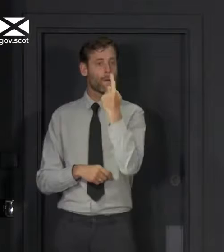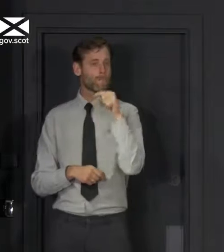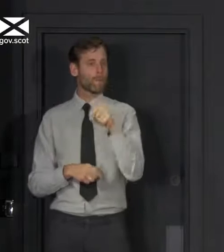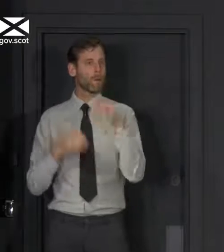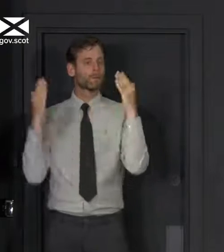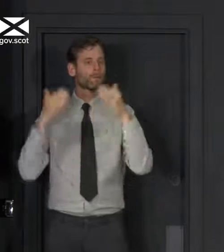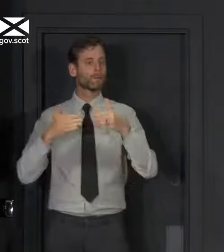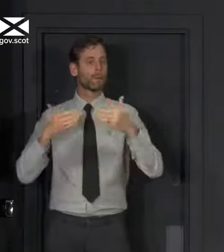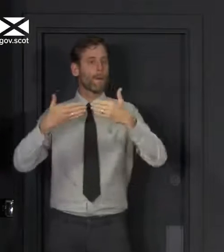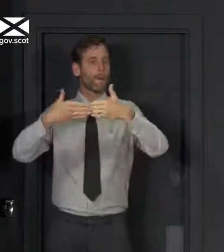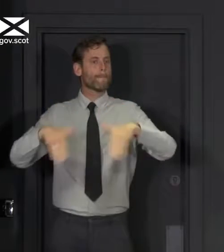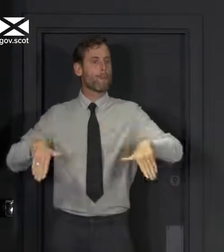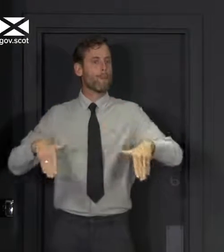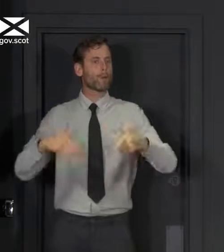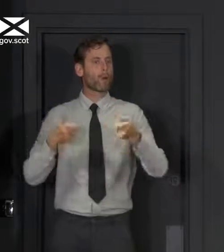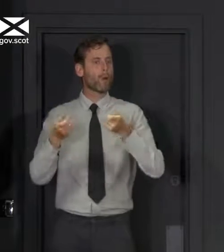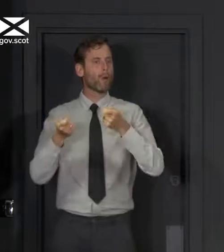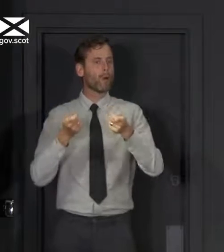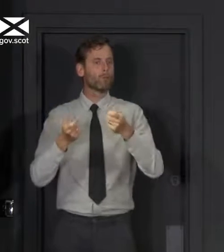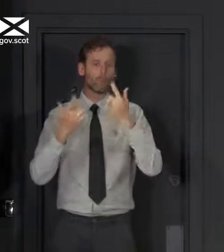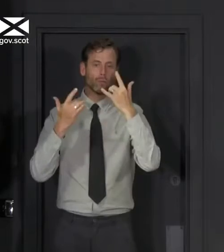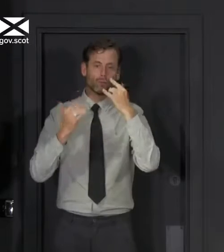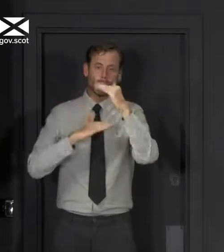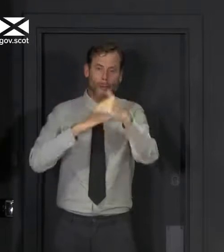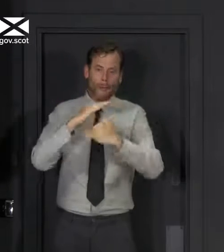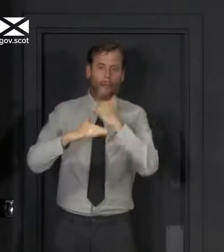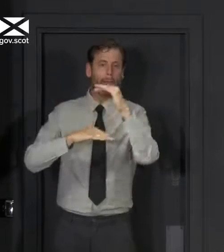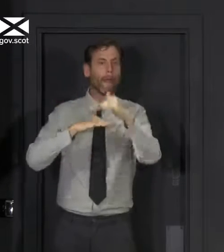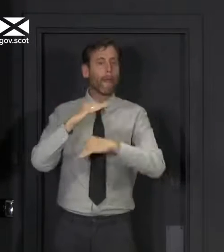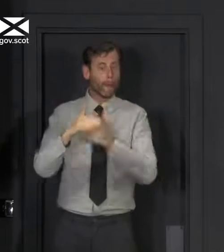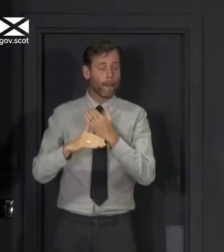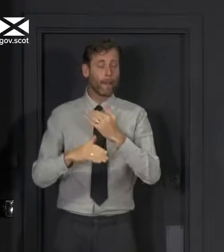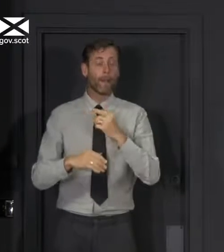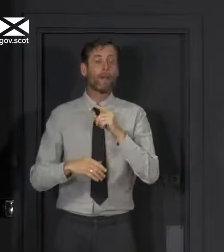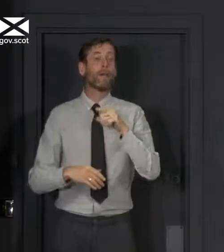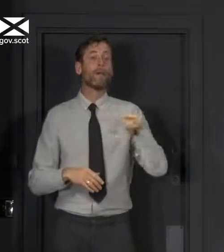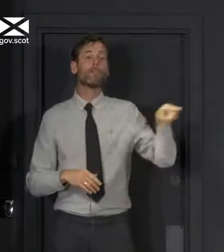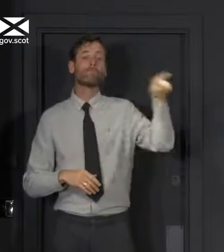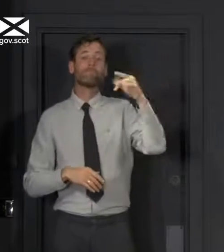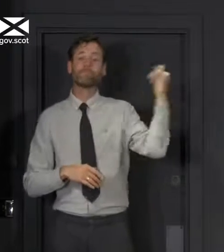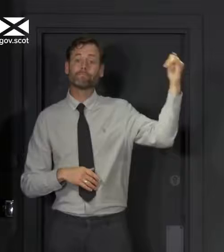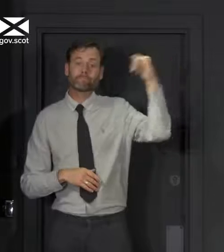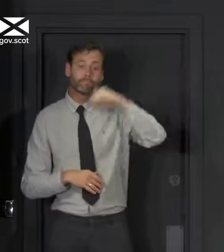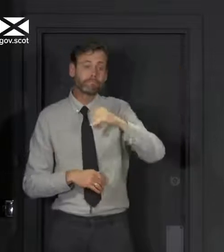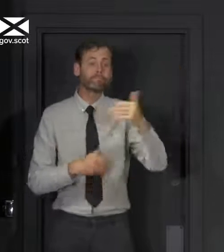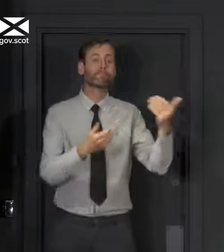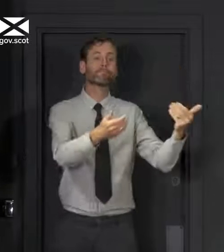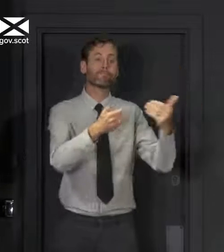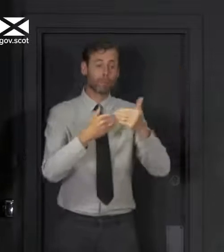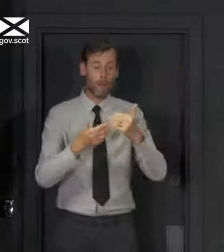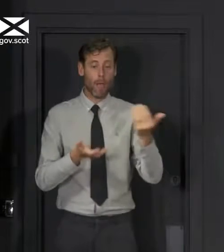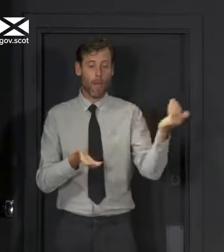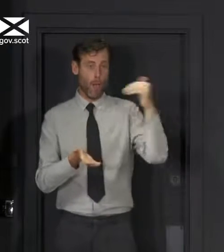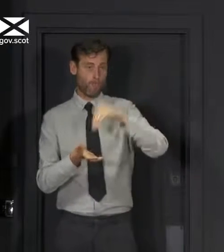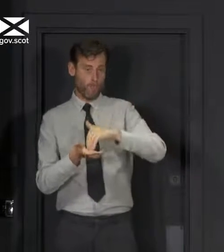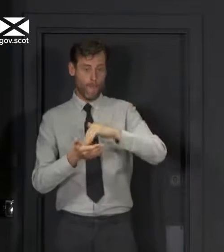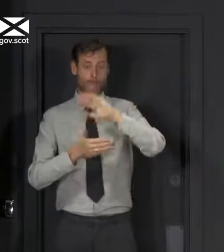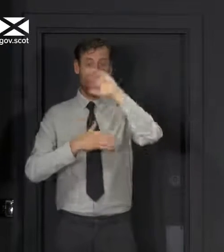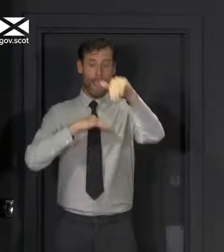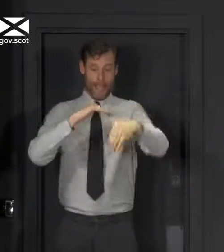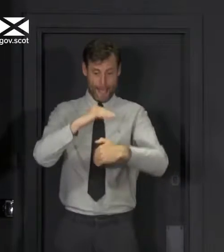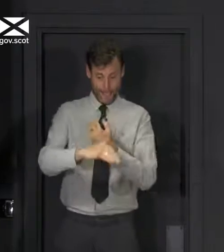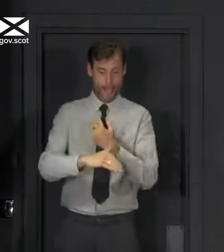which implement a 14-day period of self-isolation for all those arriving in Scotland from outside the common travel